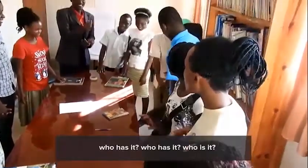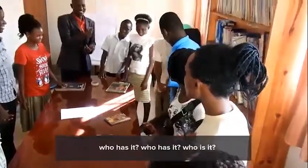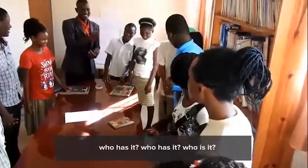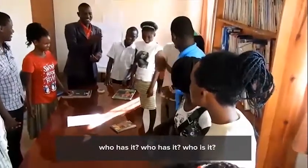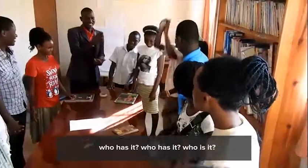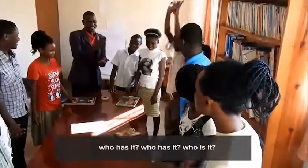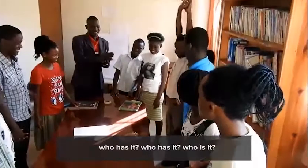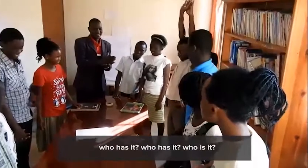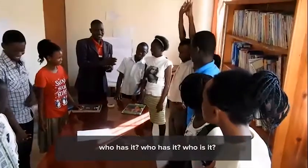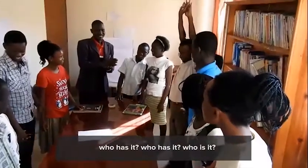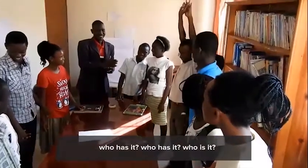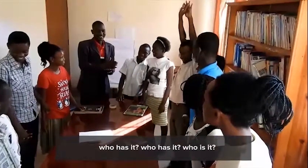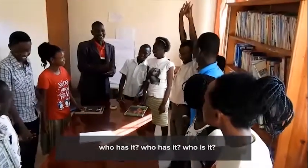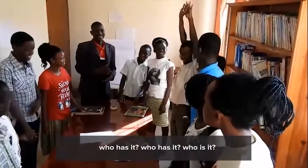Who has it? Who has it?